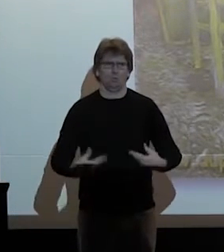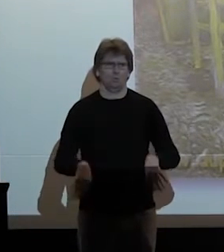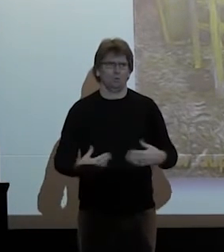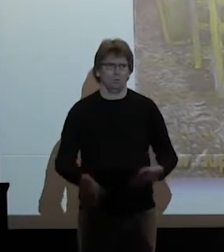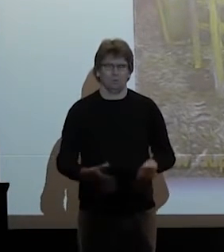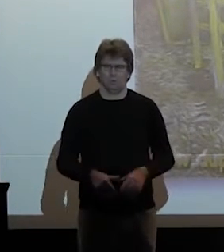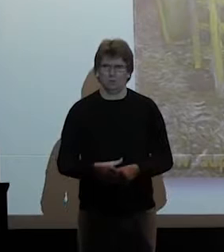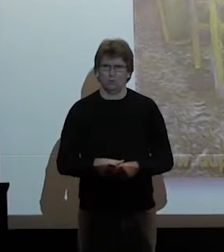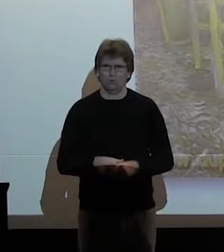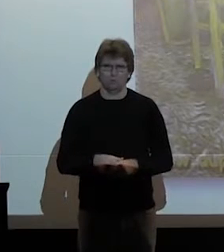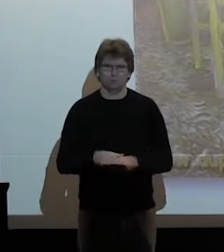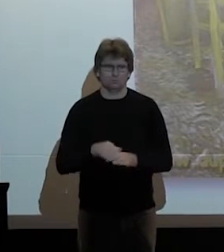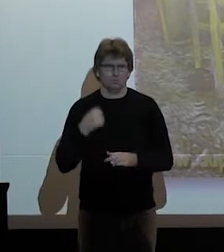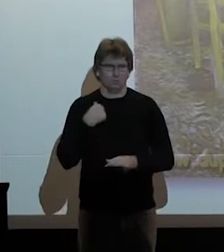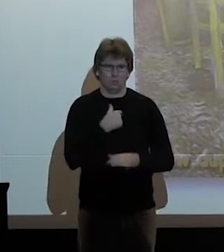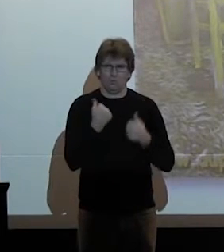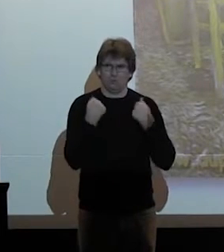In thinking about deaf children,